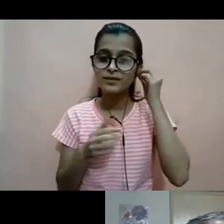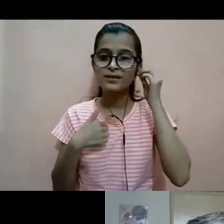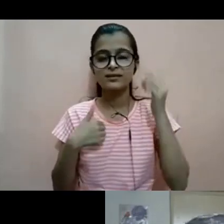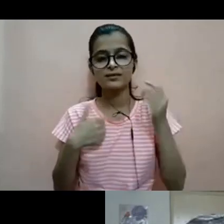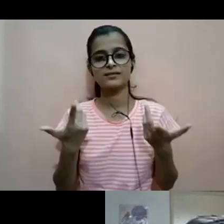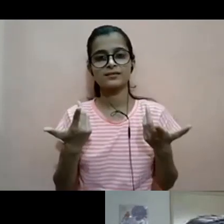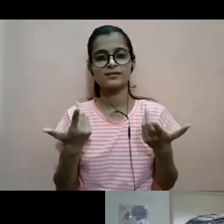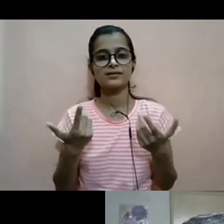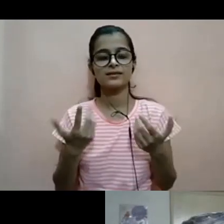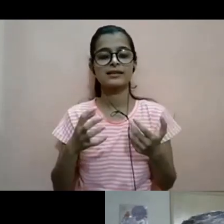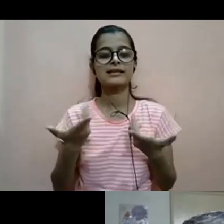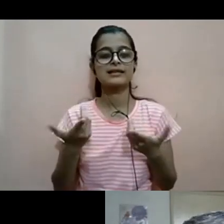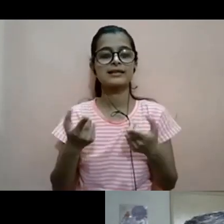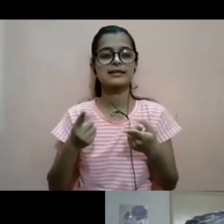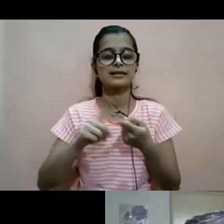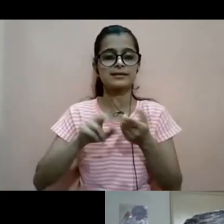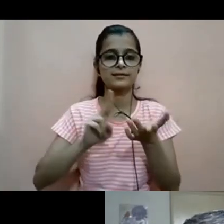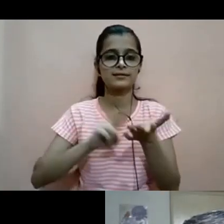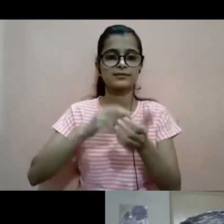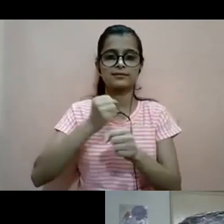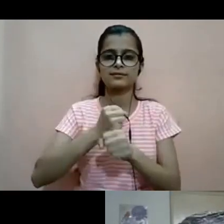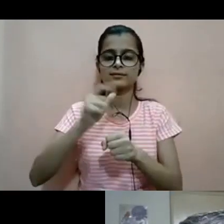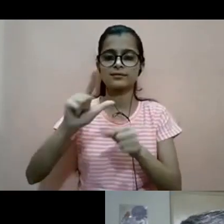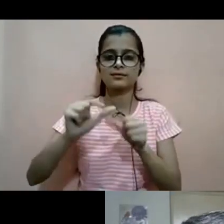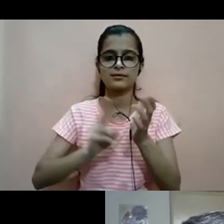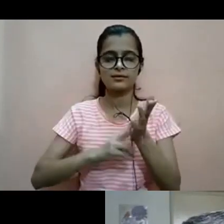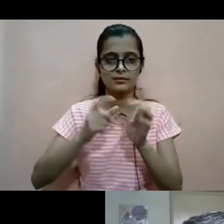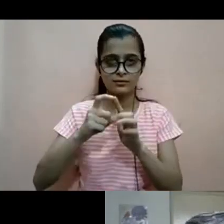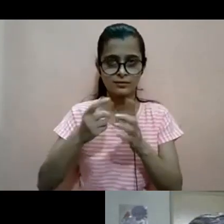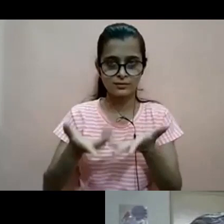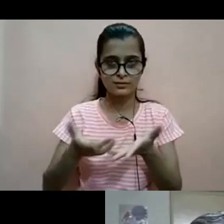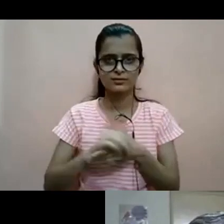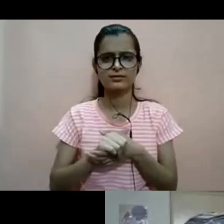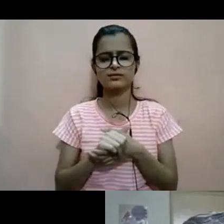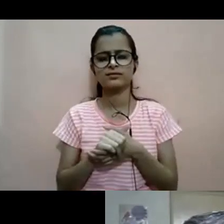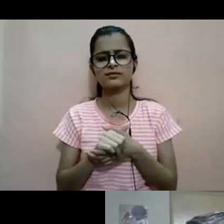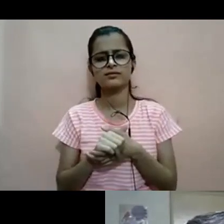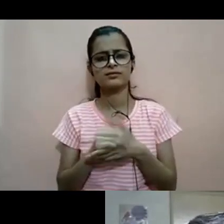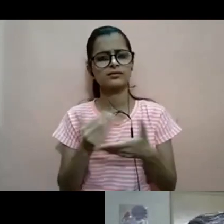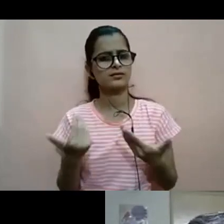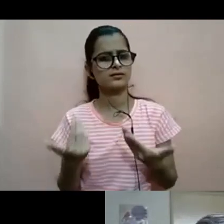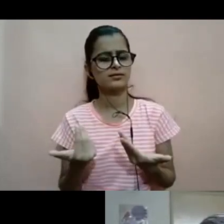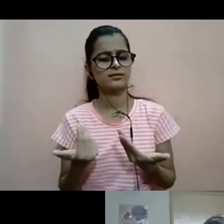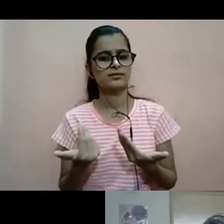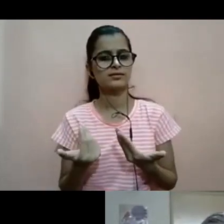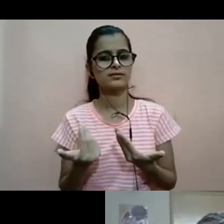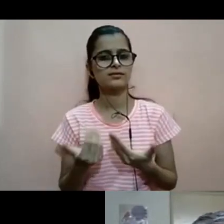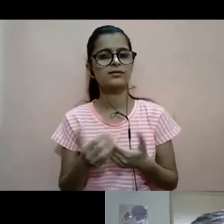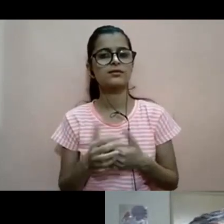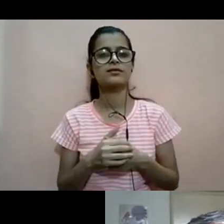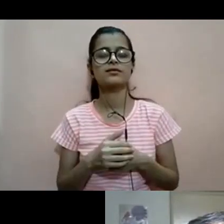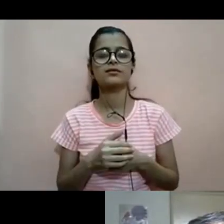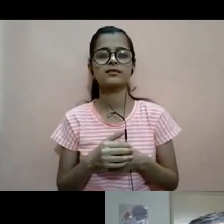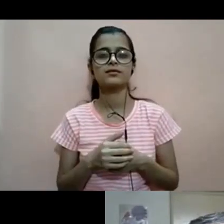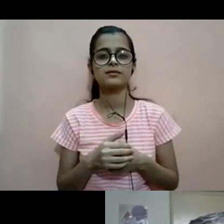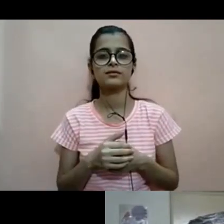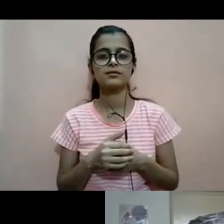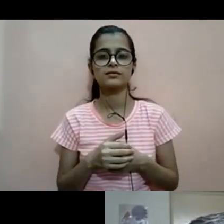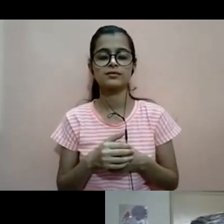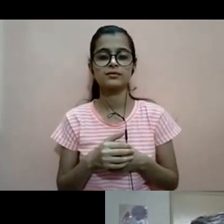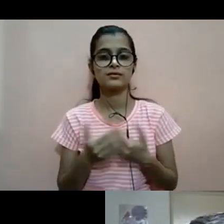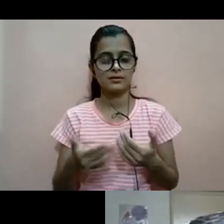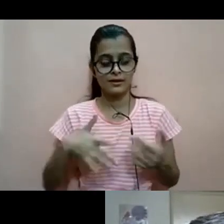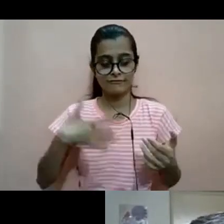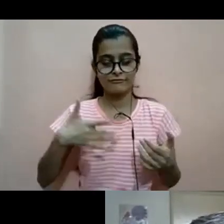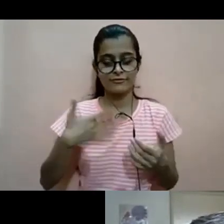stopped myself from wearing a coat as well, but it's a lot cooler out here at the moment. So it's an absolute pleasure to